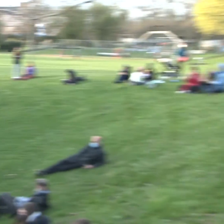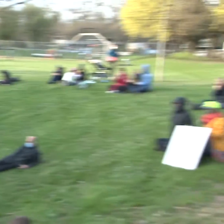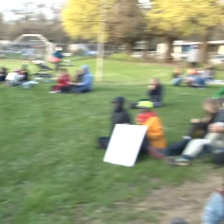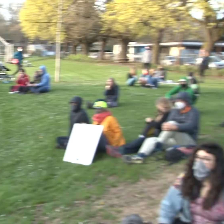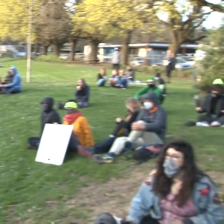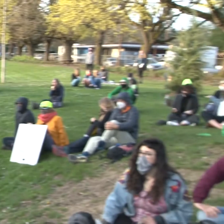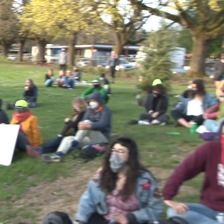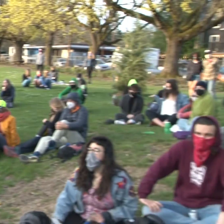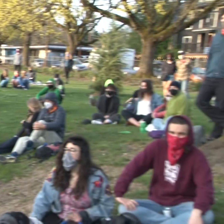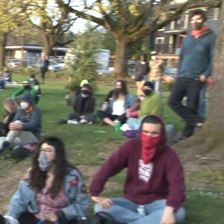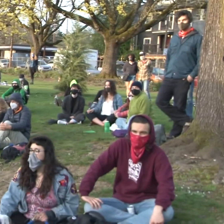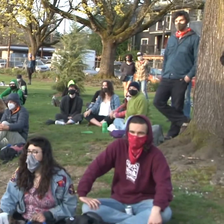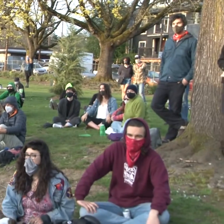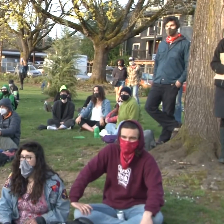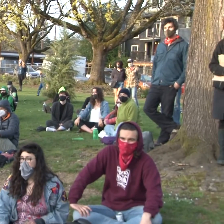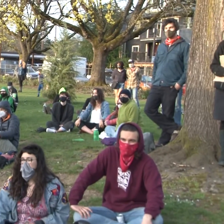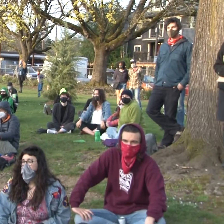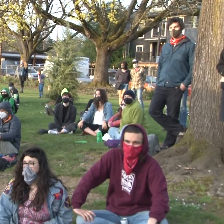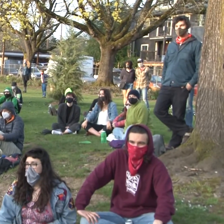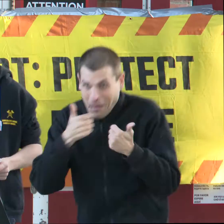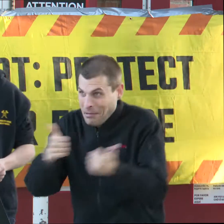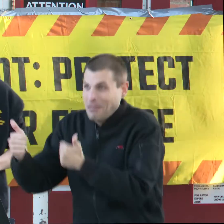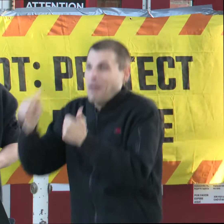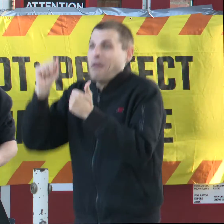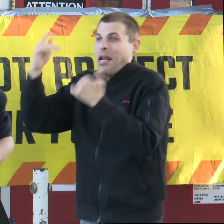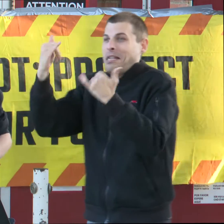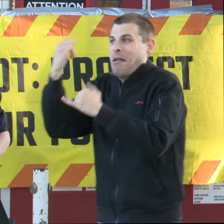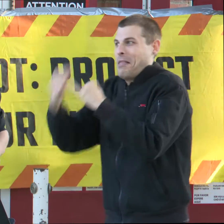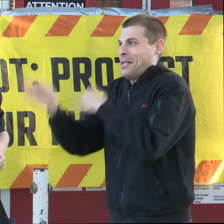I should have waited for Tolman to put his coat on before I kept speaking.